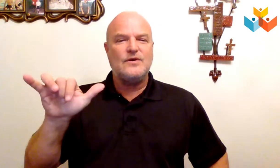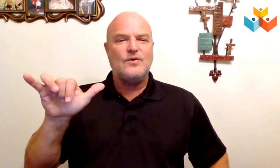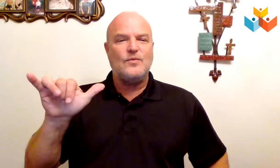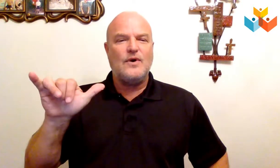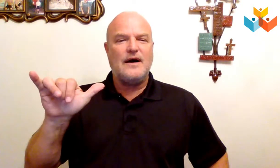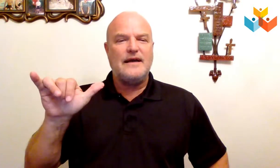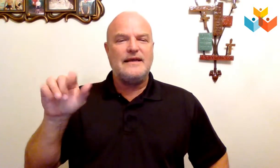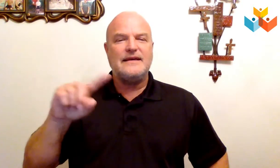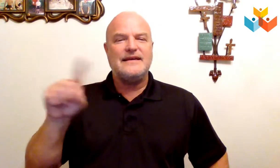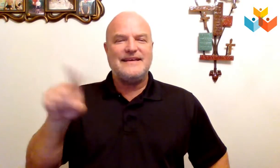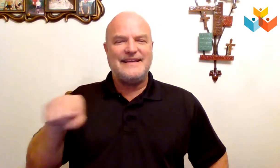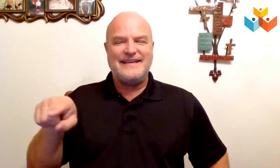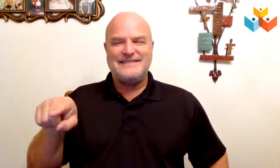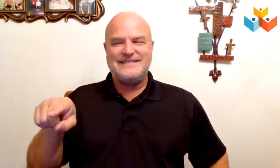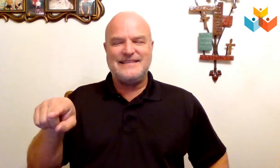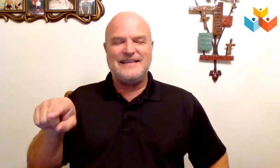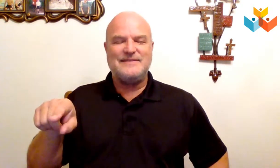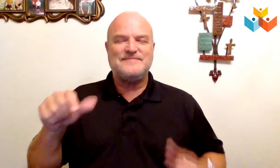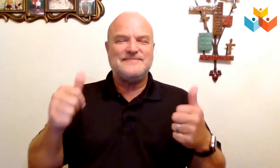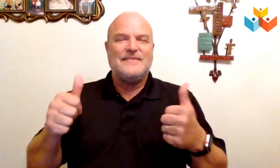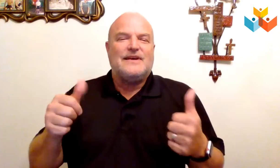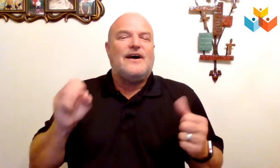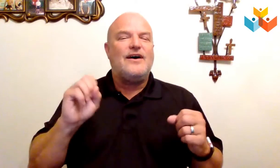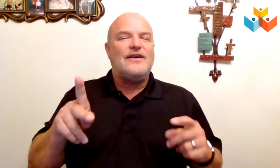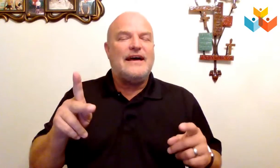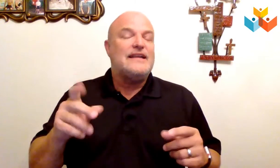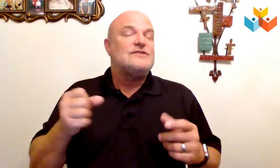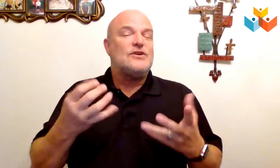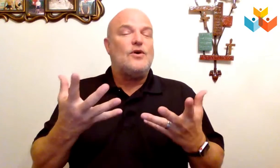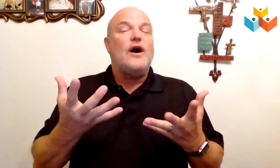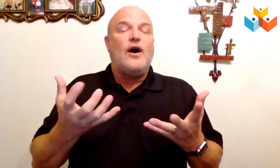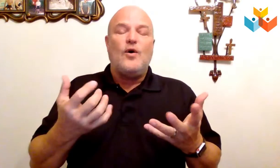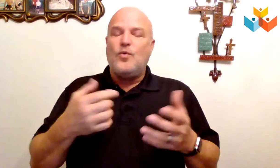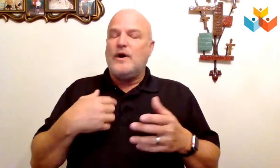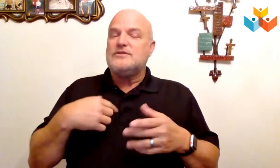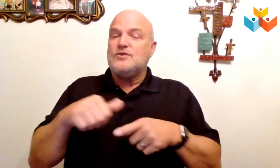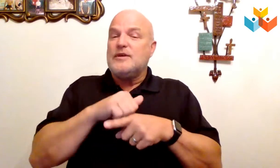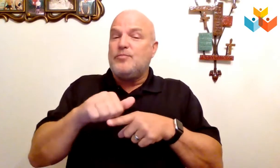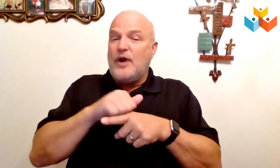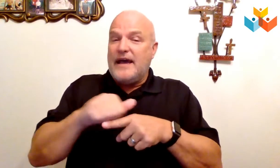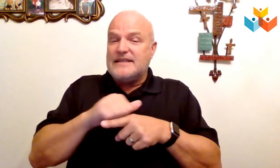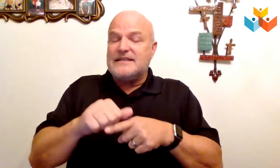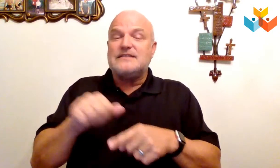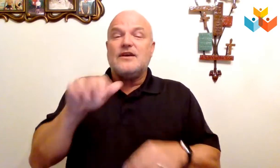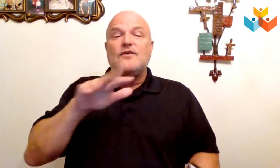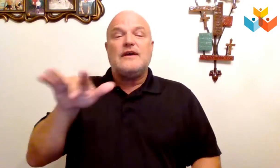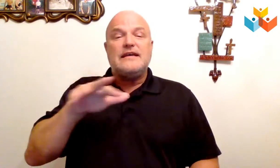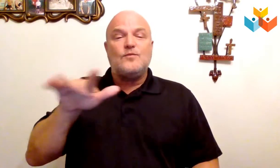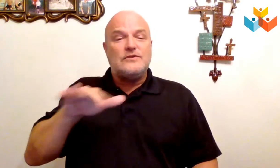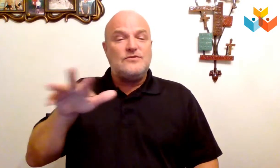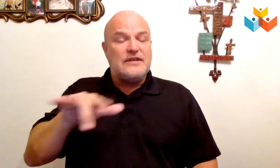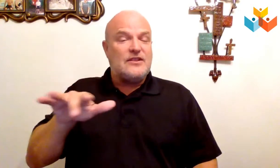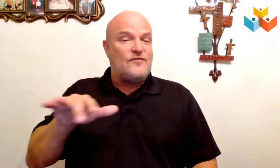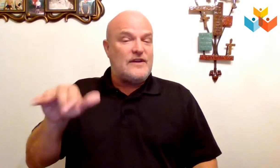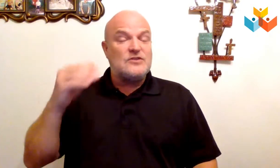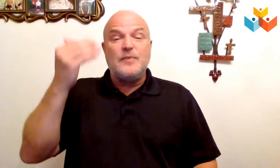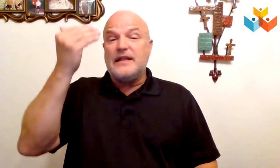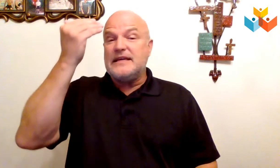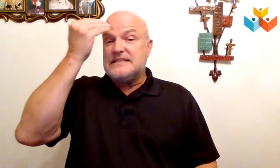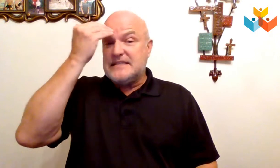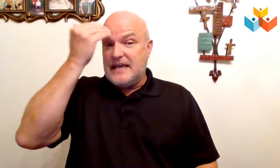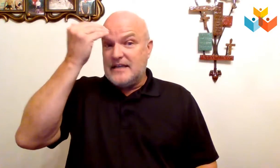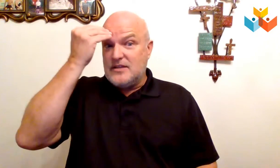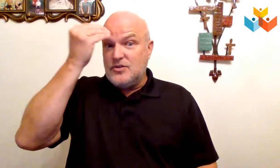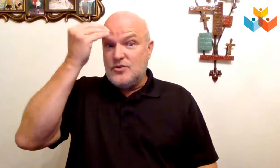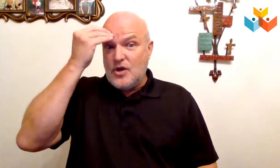W, X, Y, and Z. All right, so what you can practice,